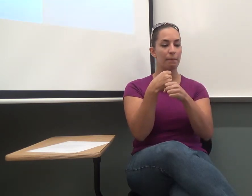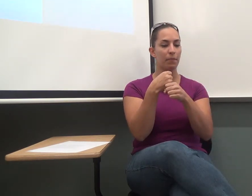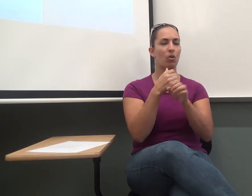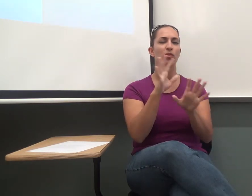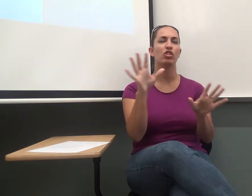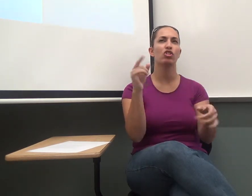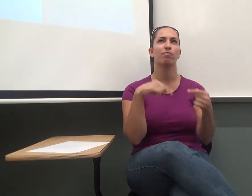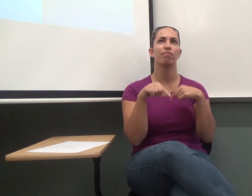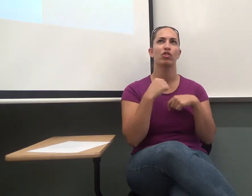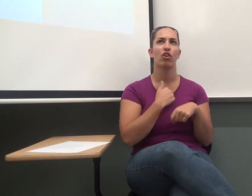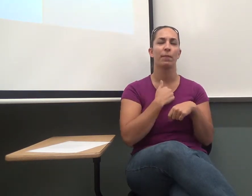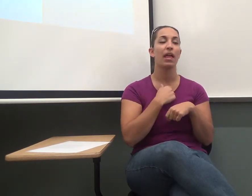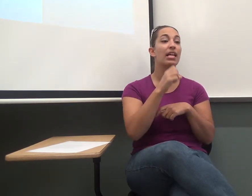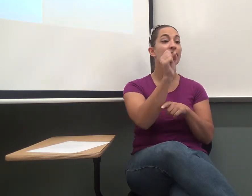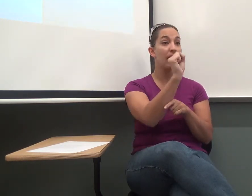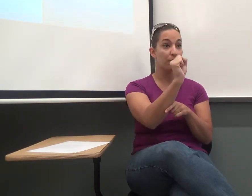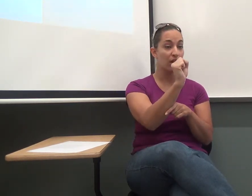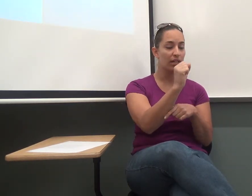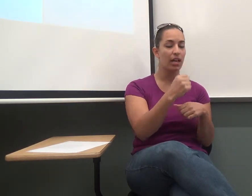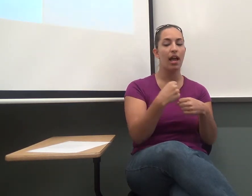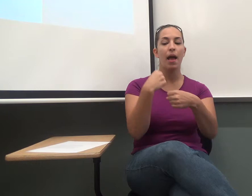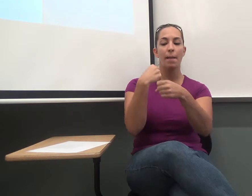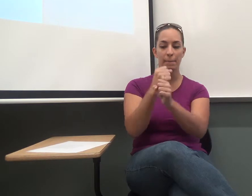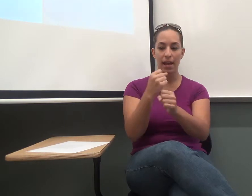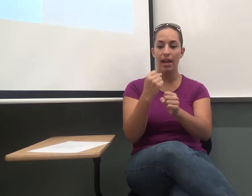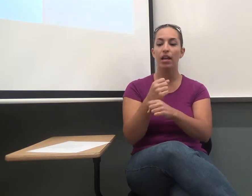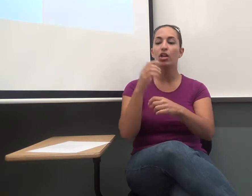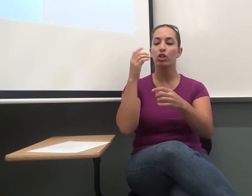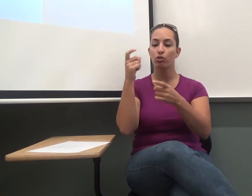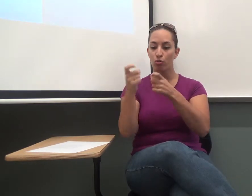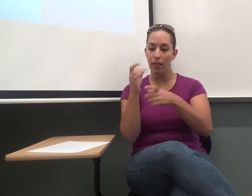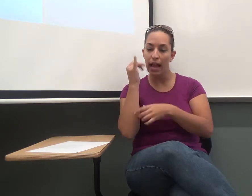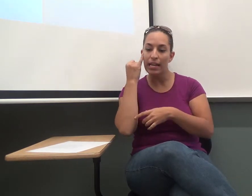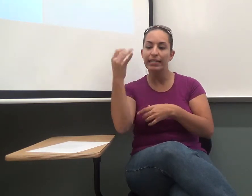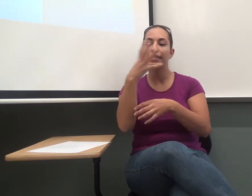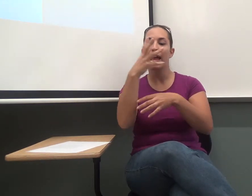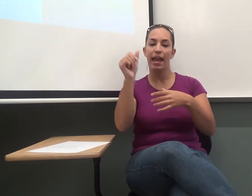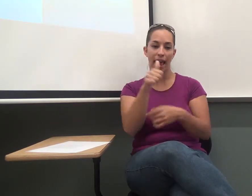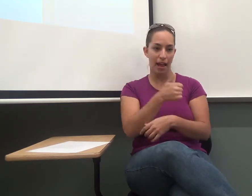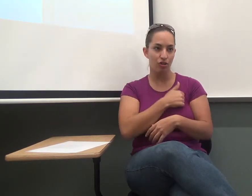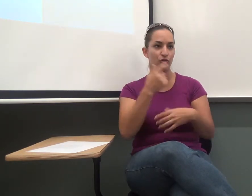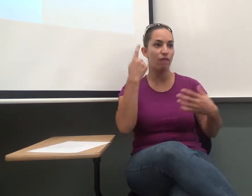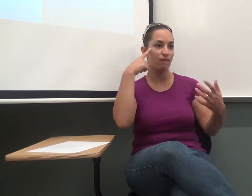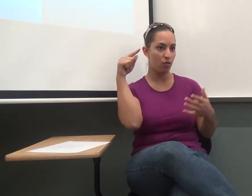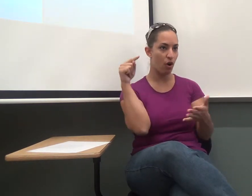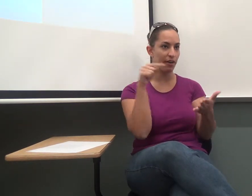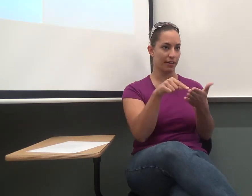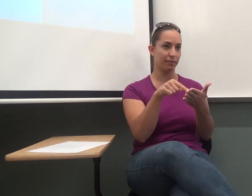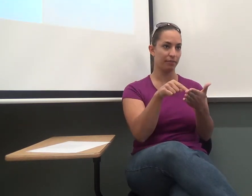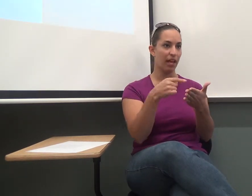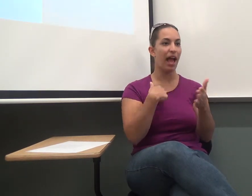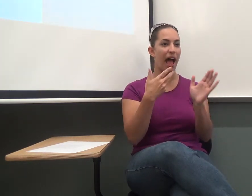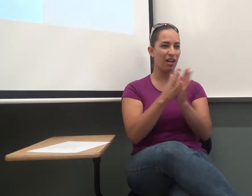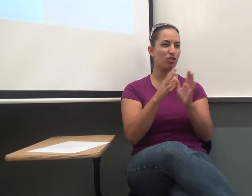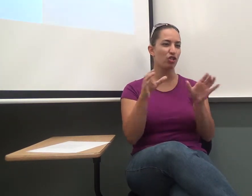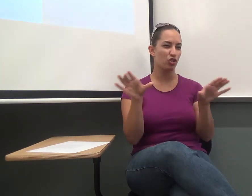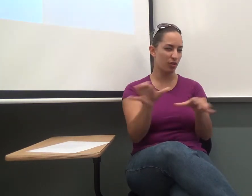took a subject and made controlling ideas an attitude for it, okay? That's what I asked you to do. I asked you to finish the topic sentence. I sent that to